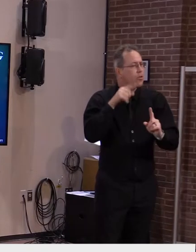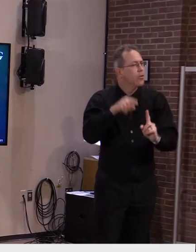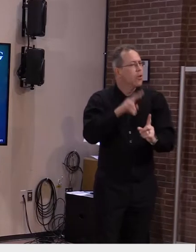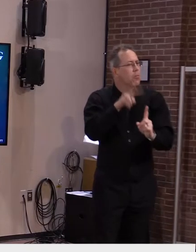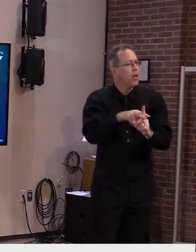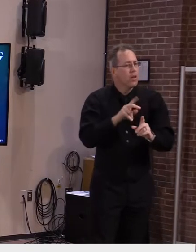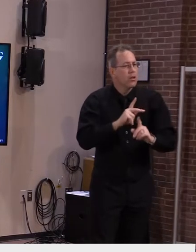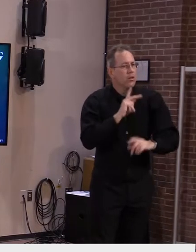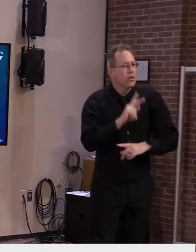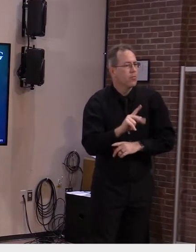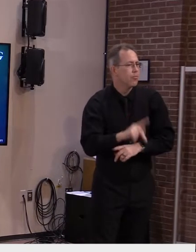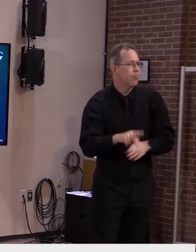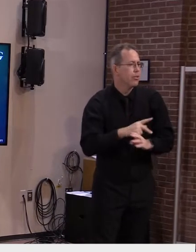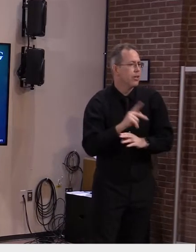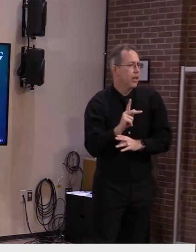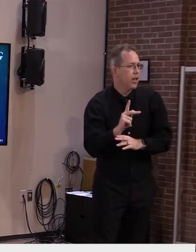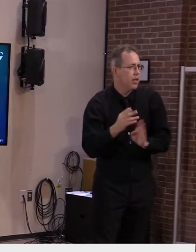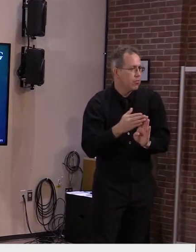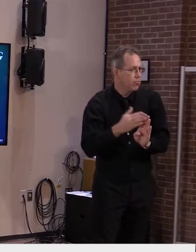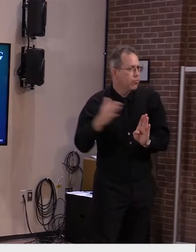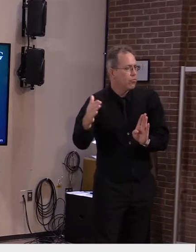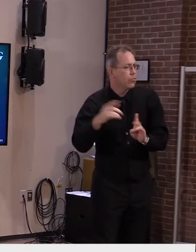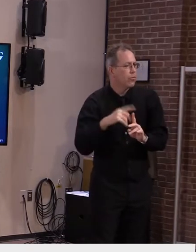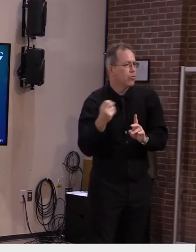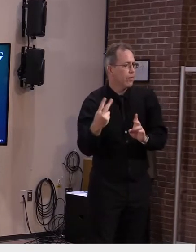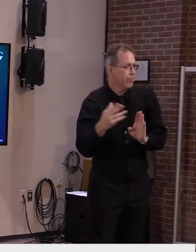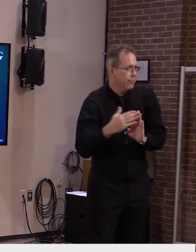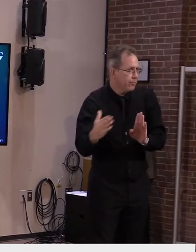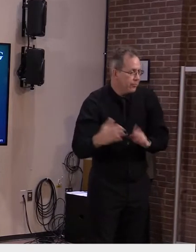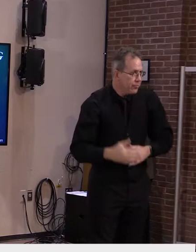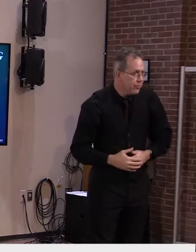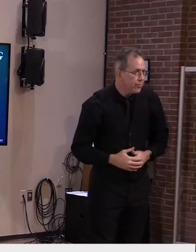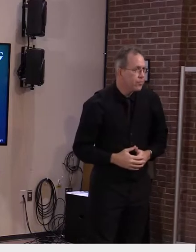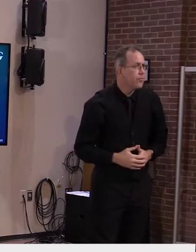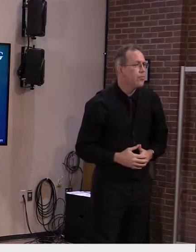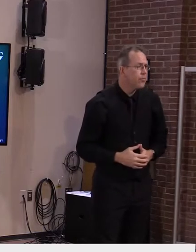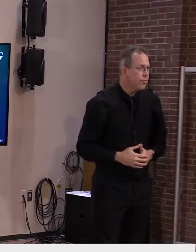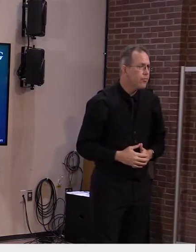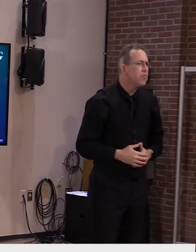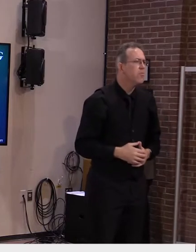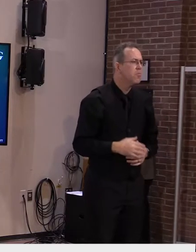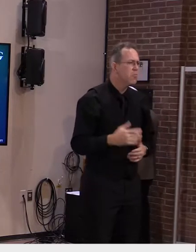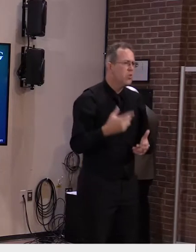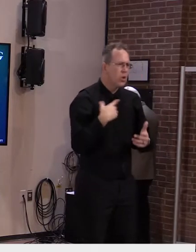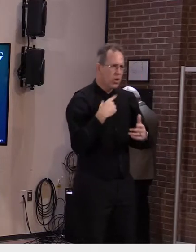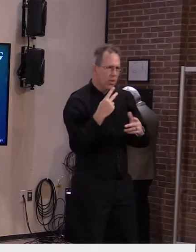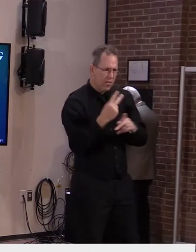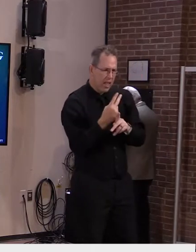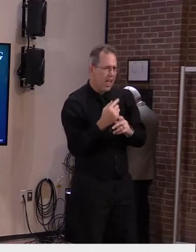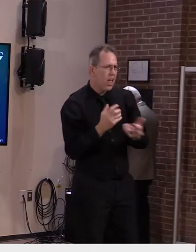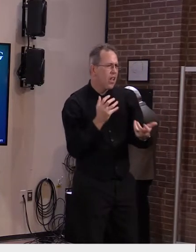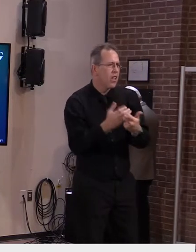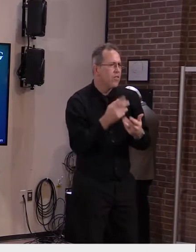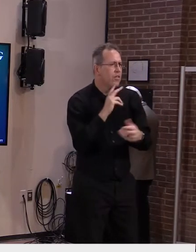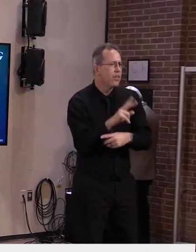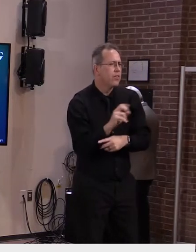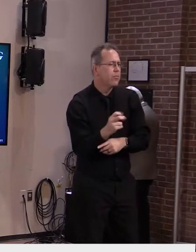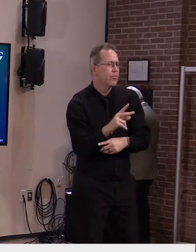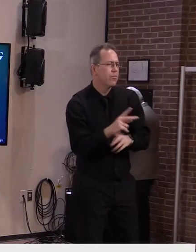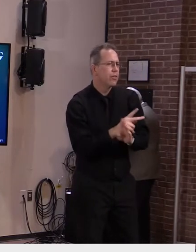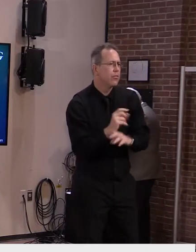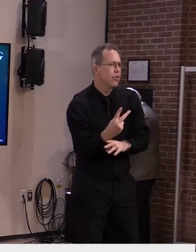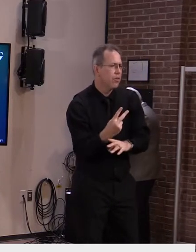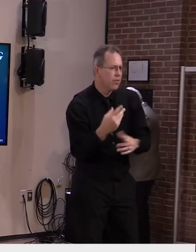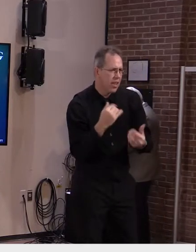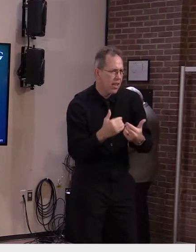working through the logistical considerations that are unique to this younger student population. We'll have more news on that soon. We